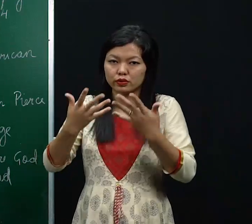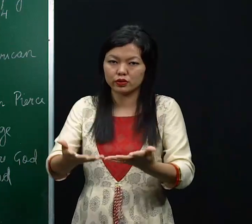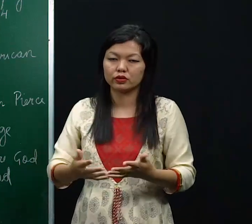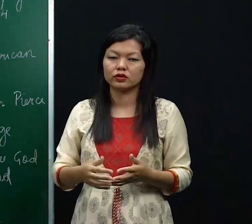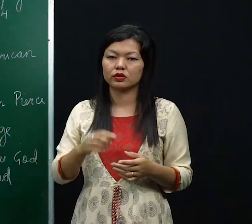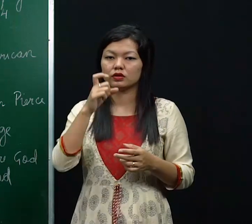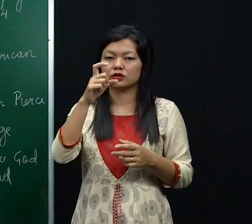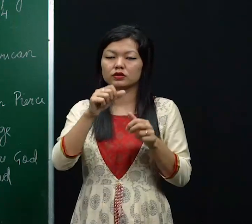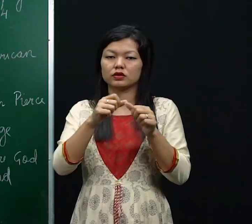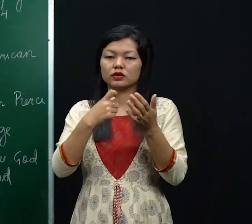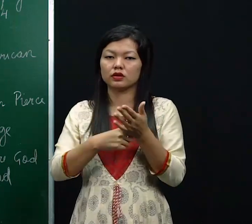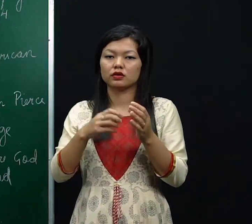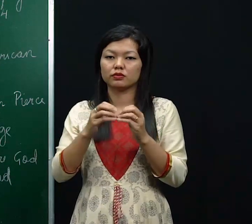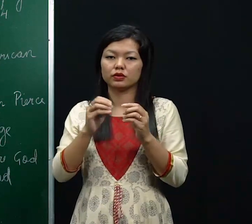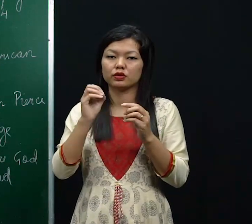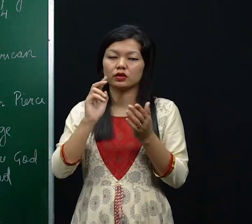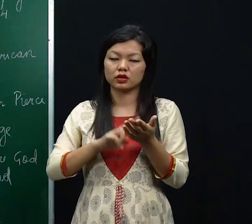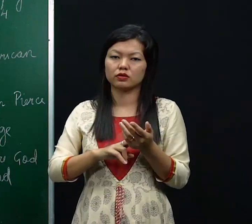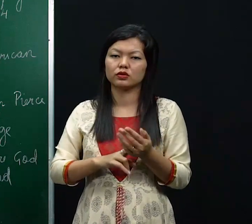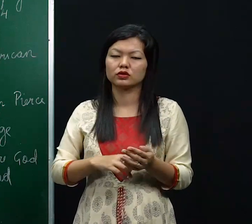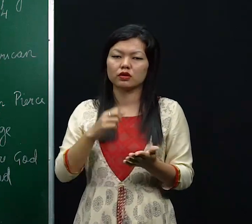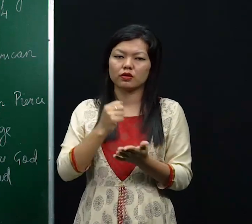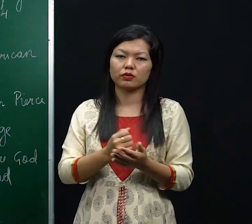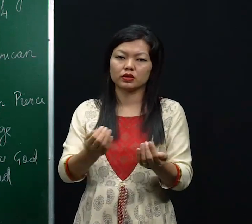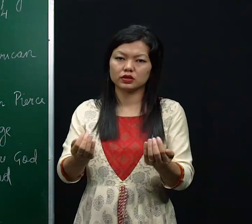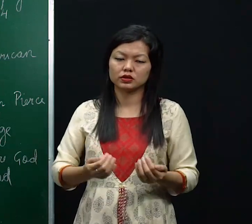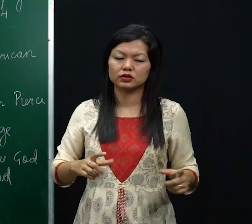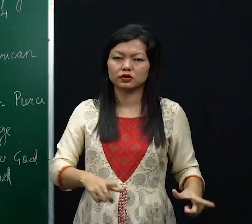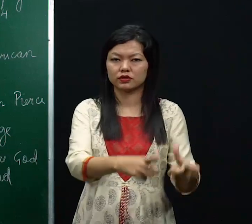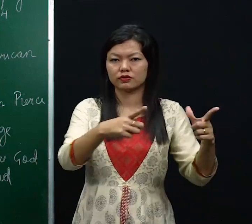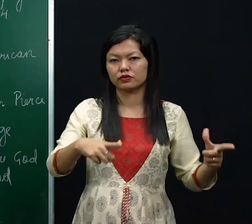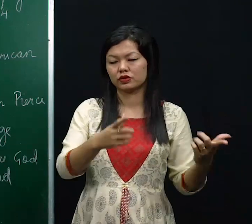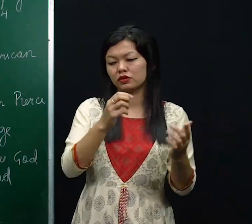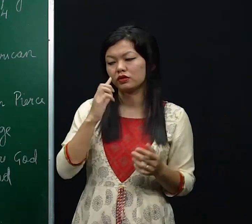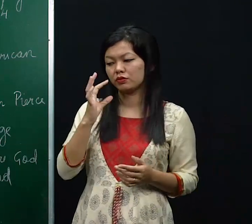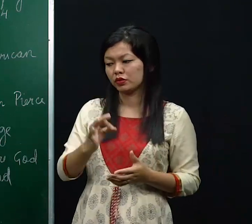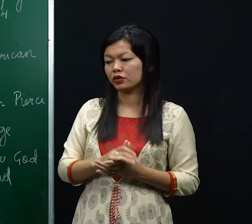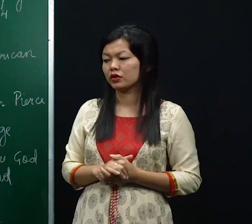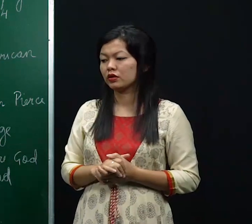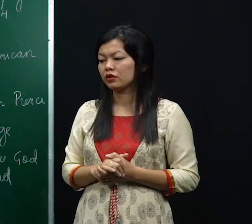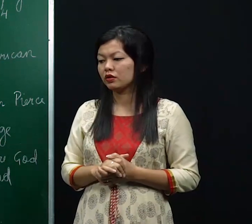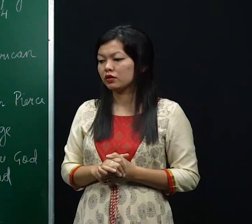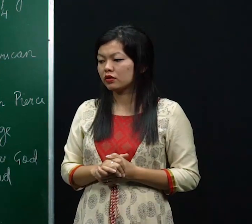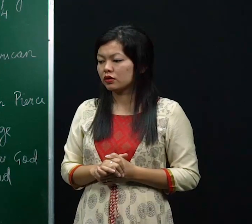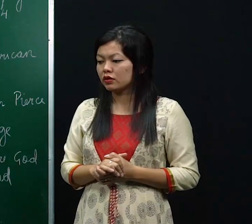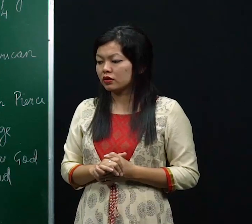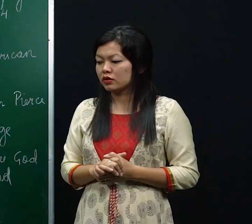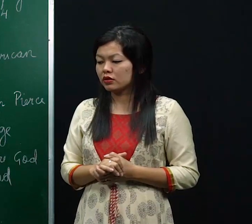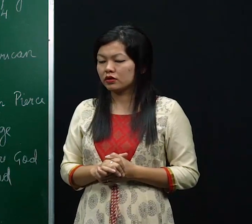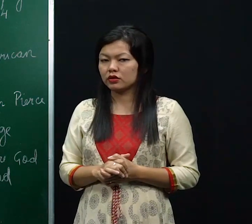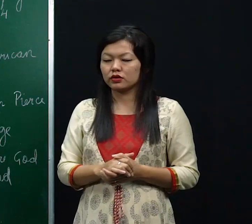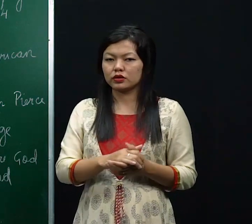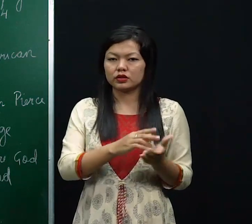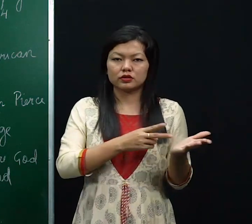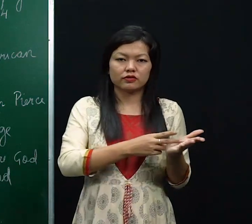have power to control everything that they have. And he also wonders how people can sacrifice the entire future of